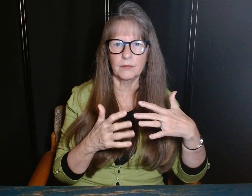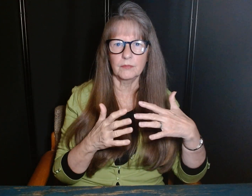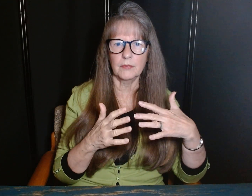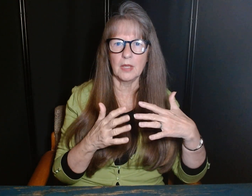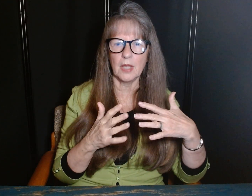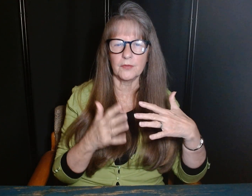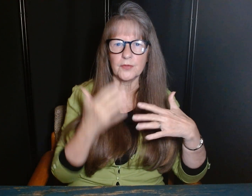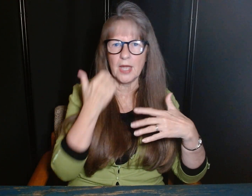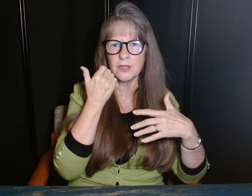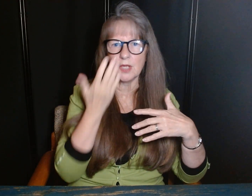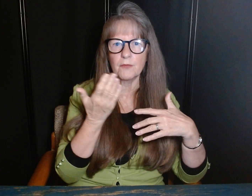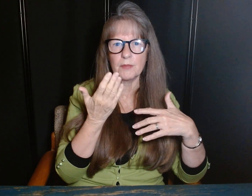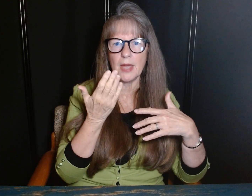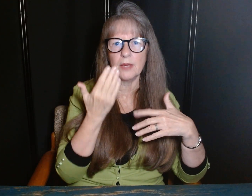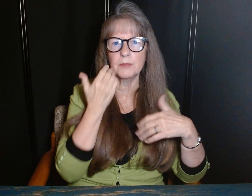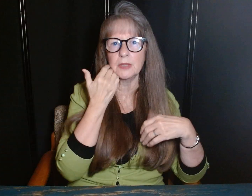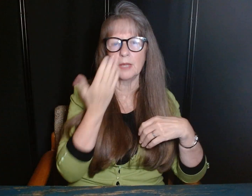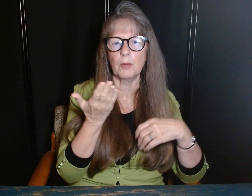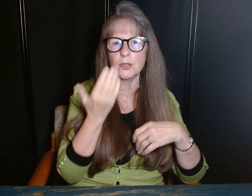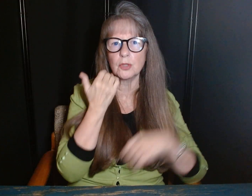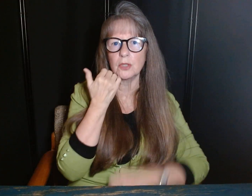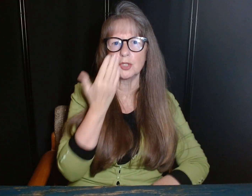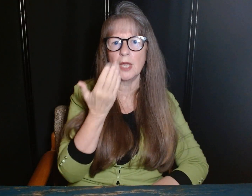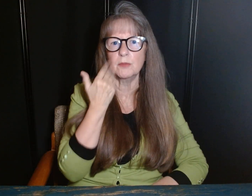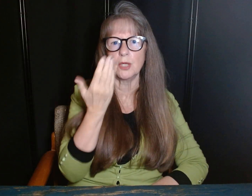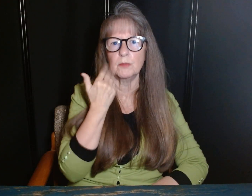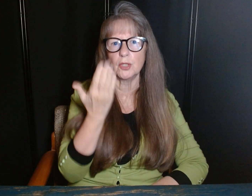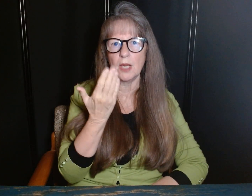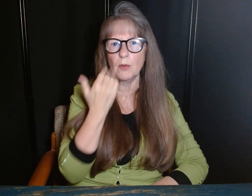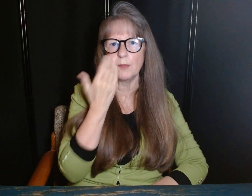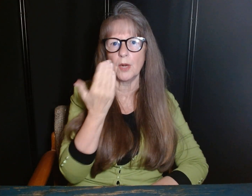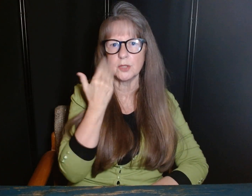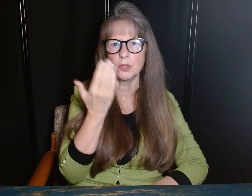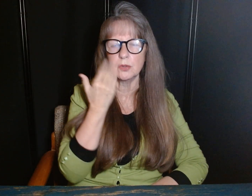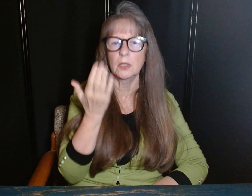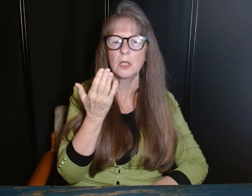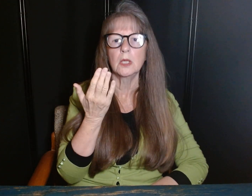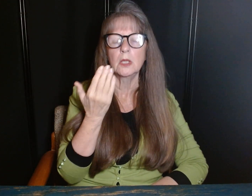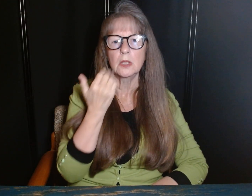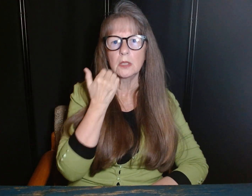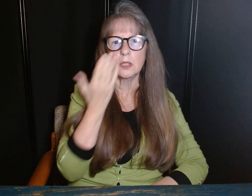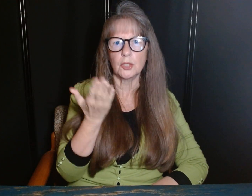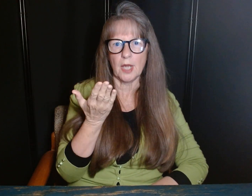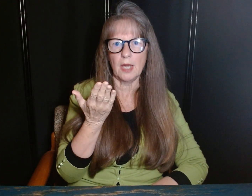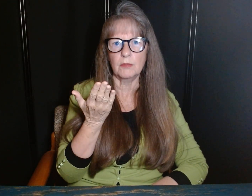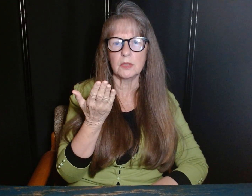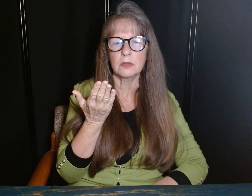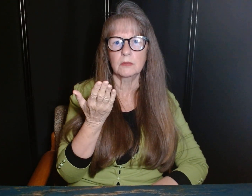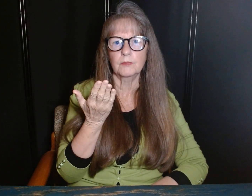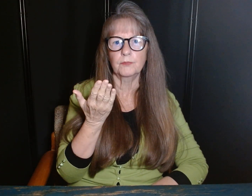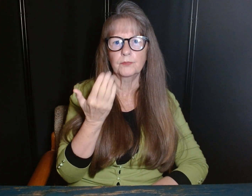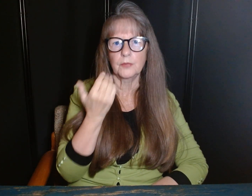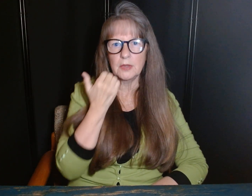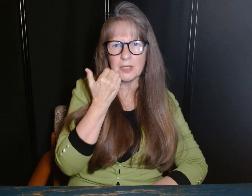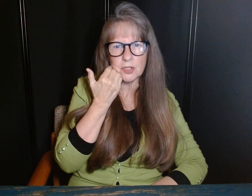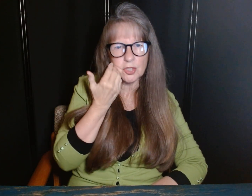a lot of signs come from that, but like prostitute, because shame, shame, shame, right? Prostitute, ashamed. This is